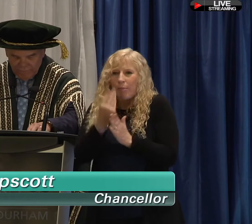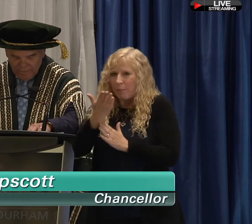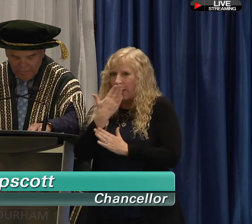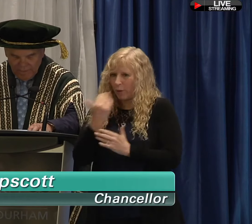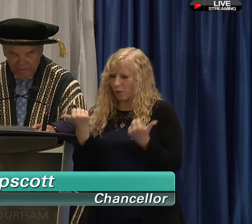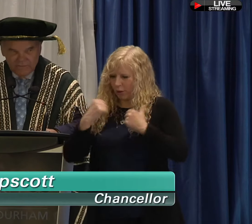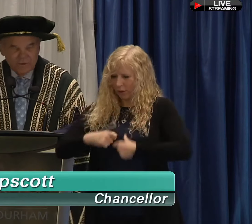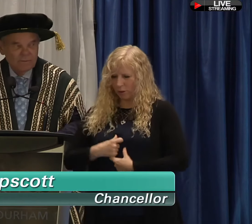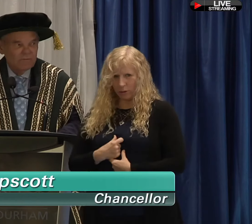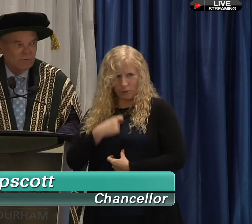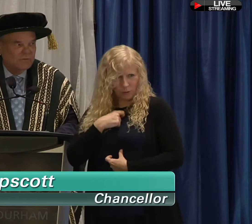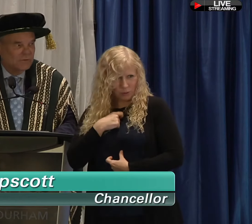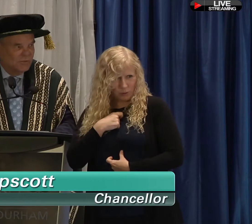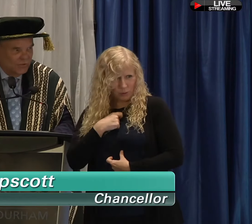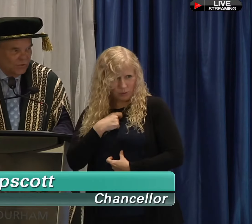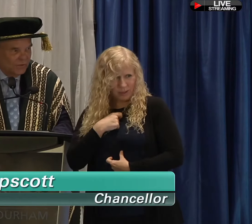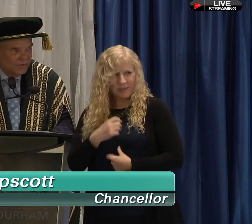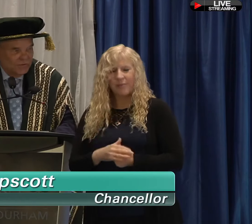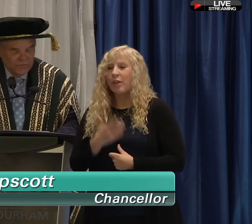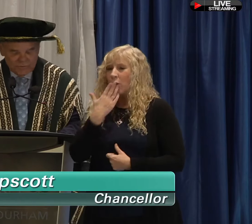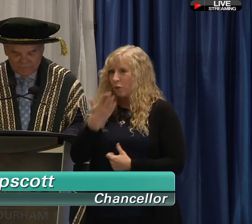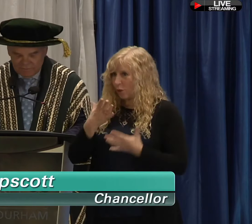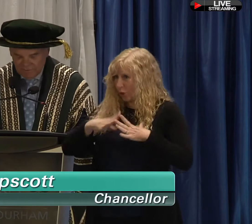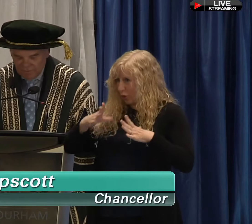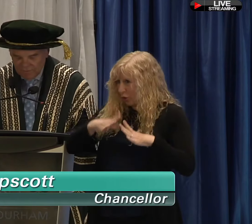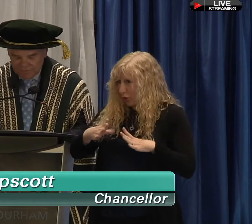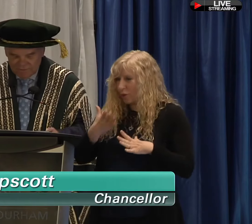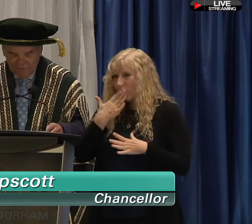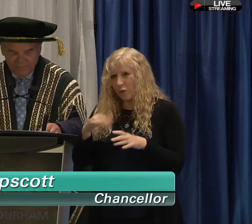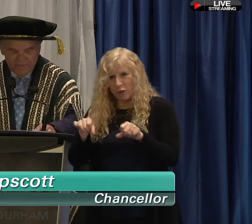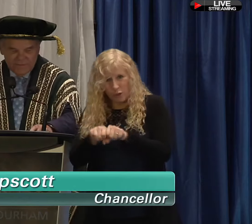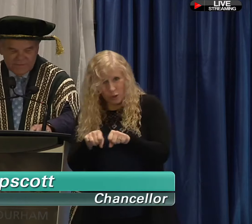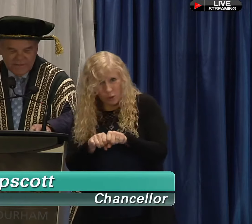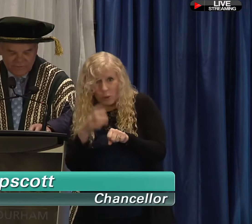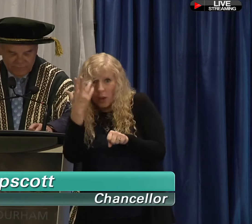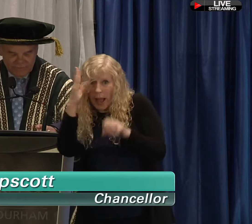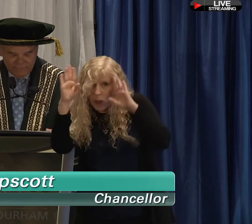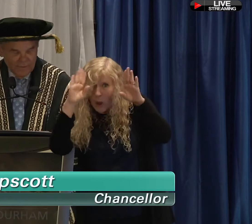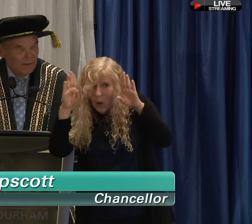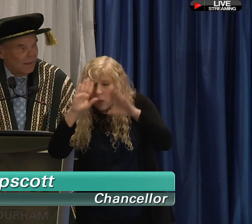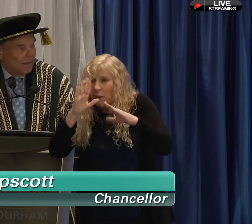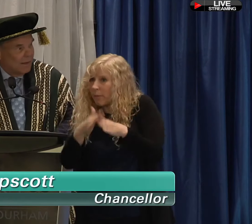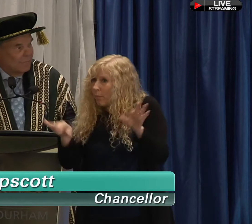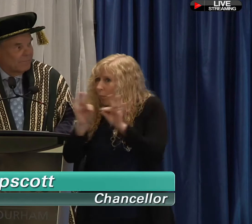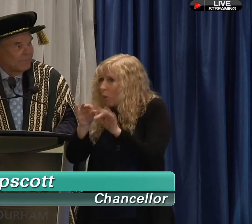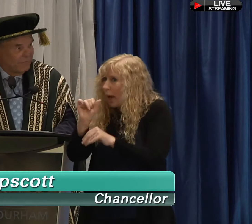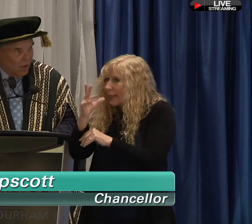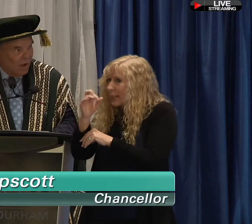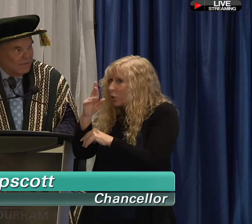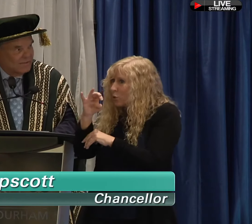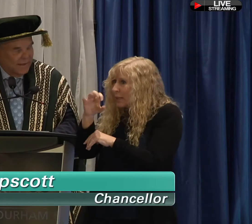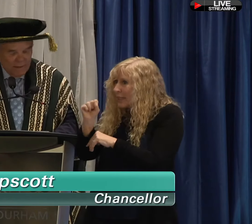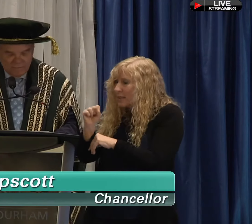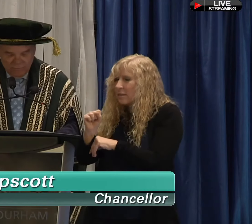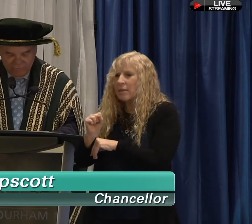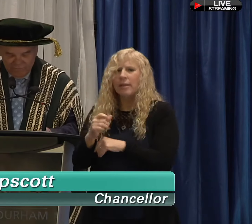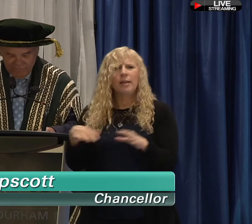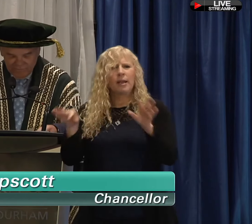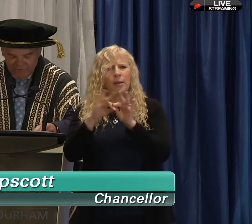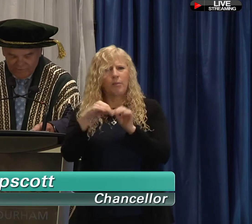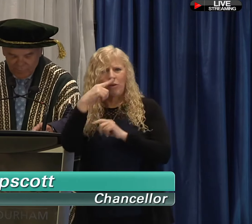suit, and of course a good shirt and shoes. Hello, it's all about the accessories. Floss,